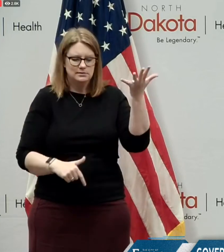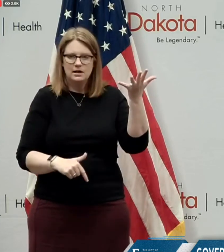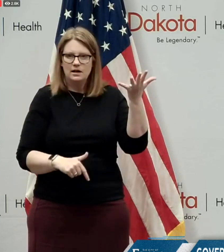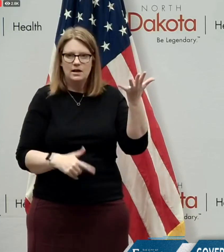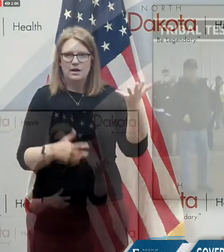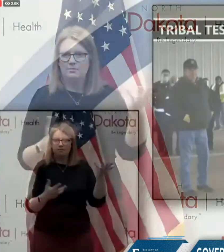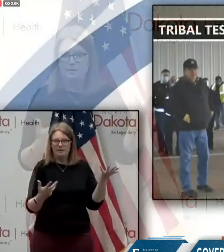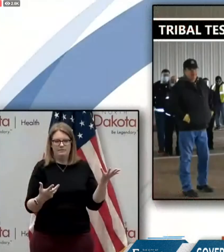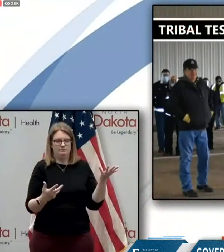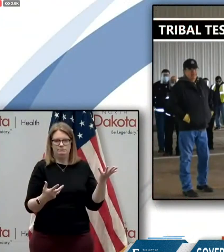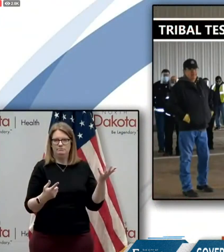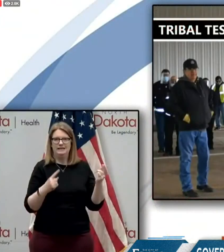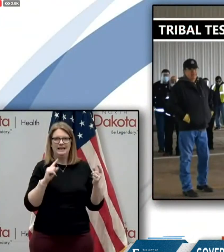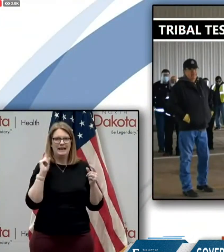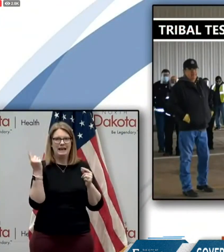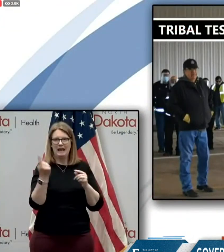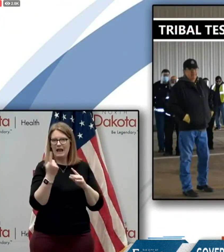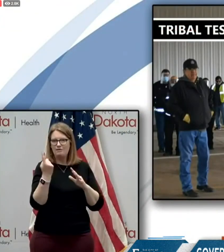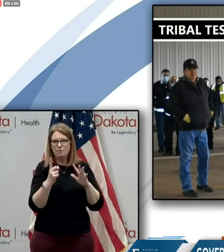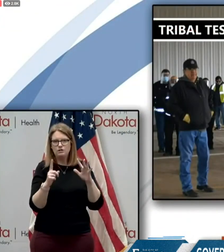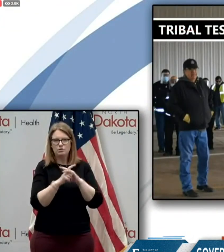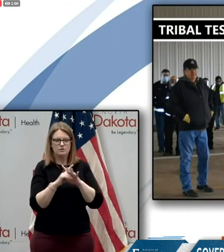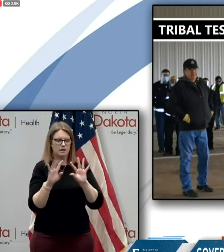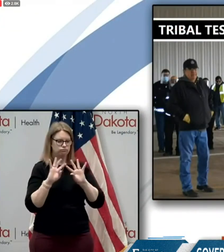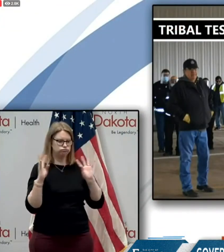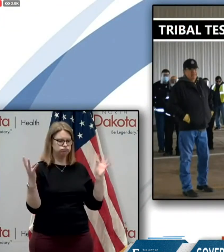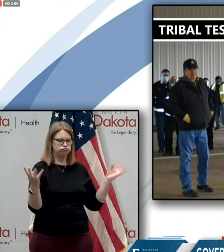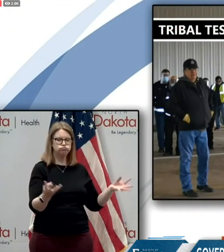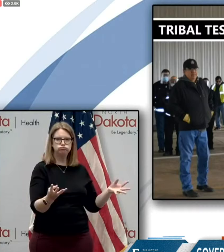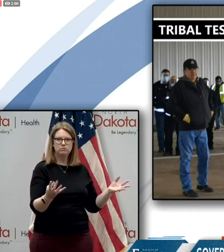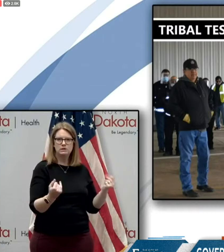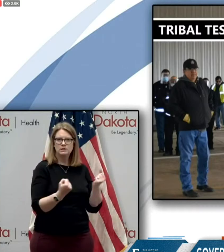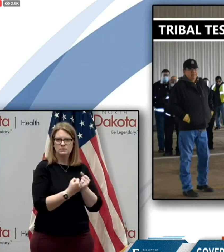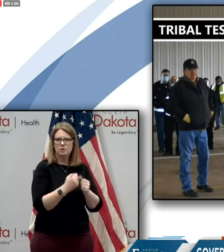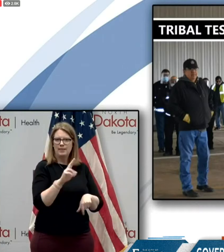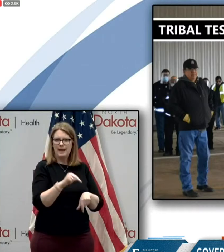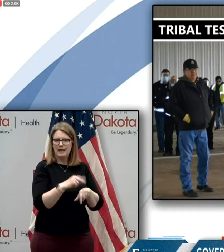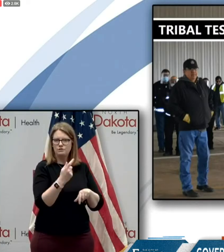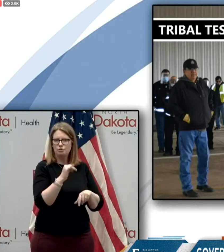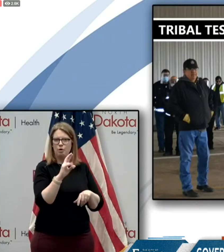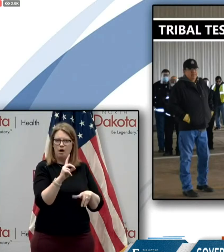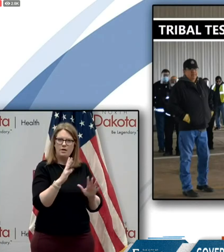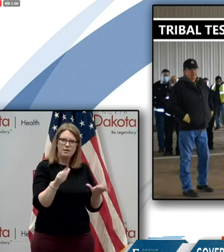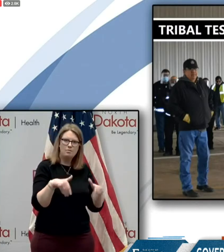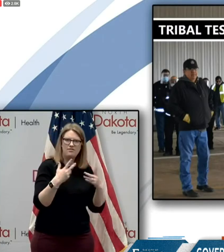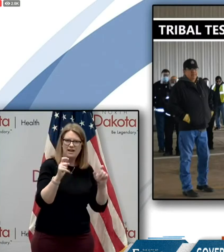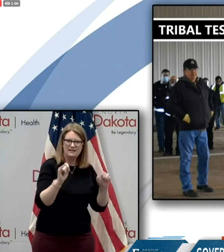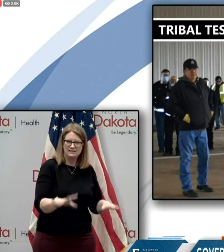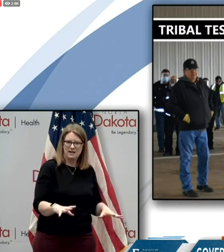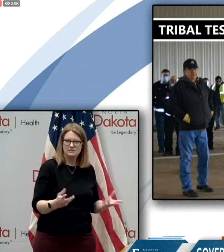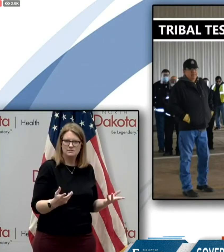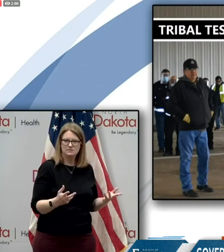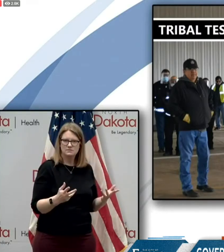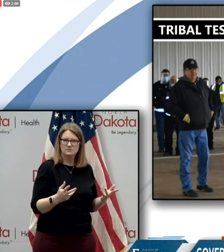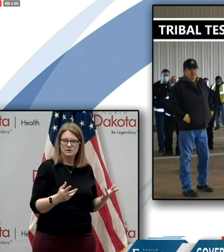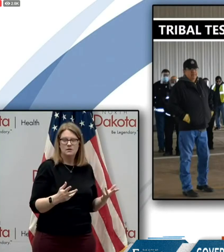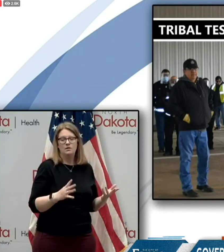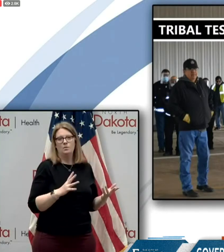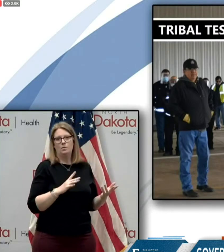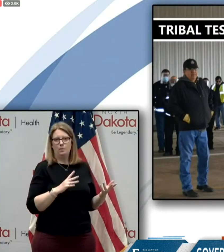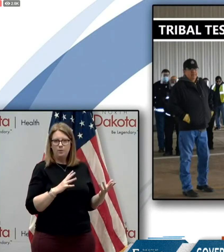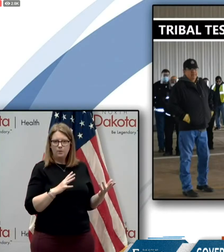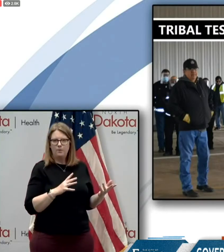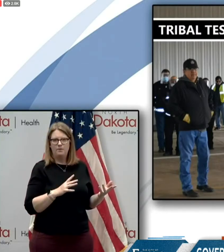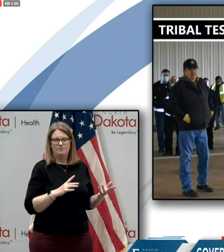to help support our National Guard in providing those tests. So it's an amazing thing